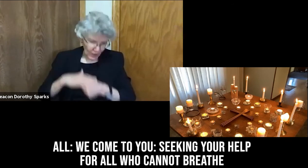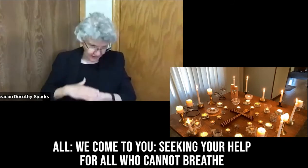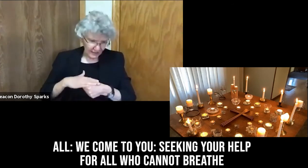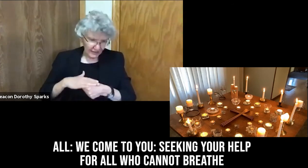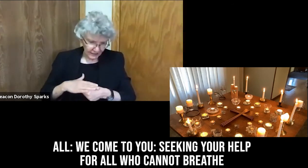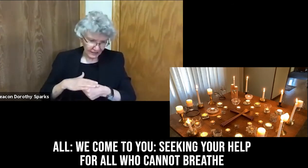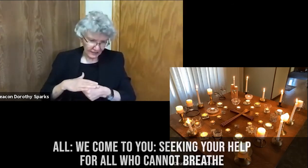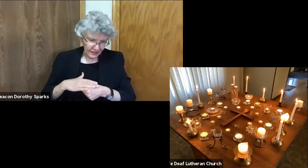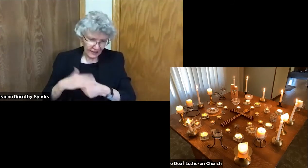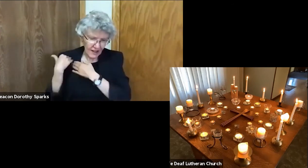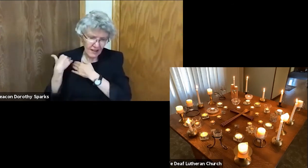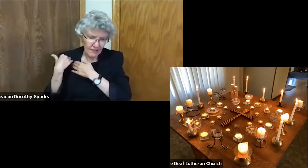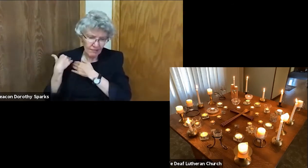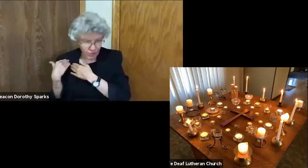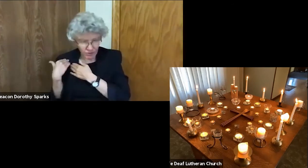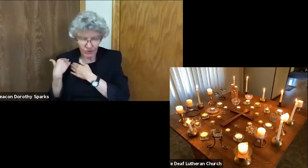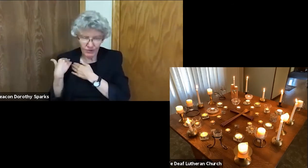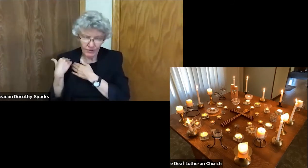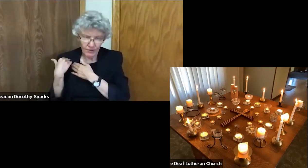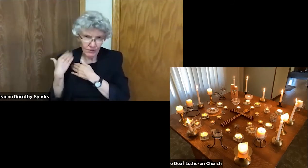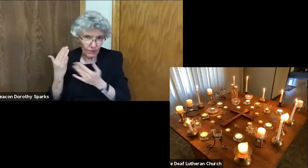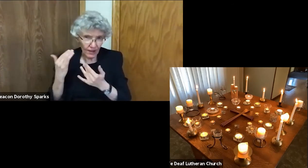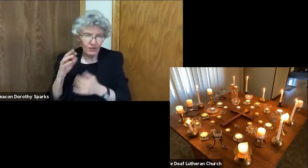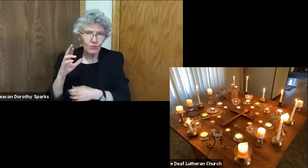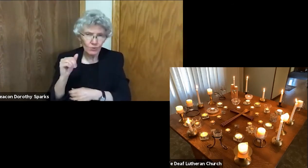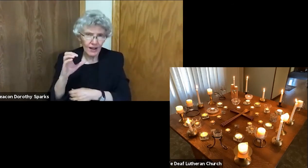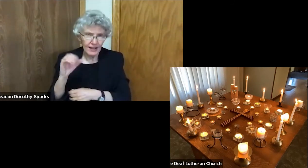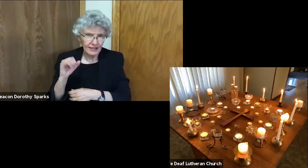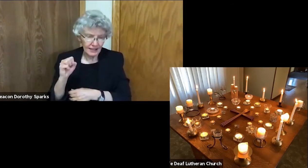For people pressed down by the weight of racism.